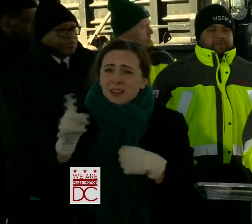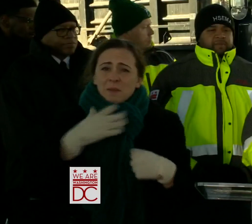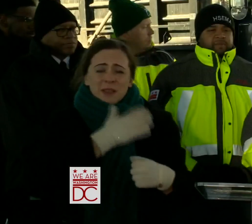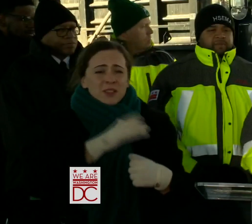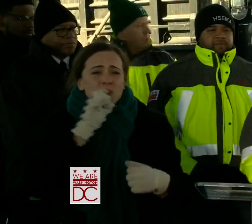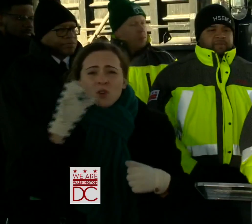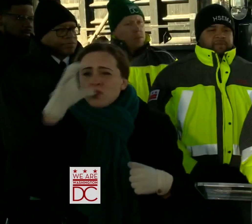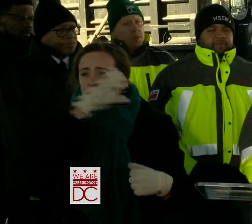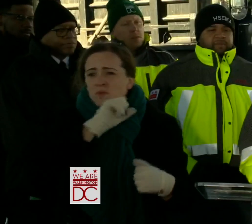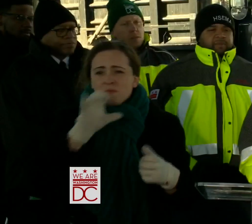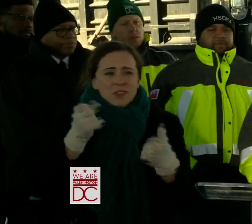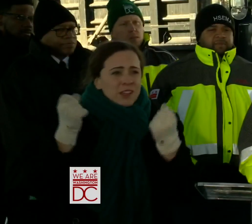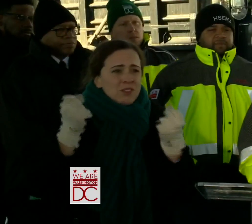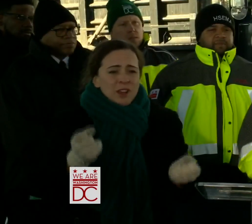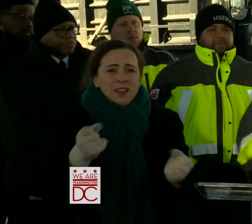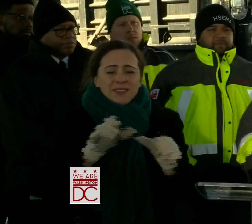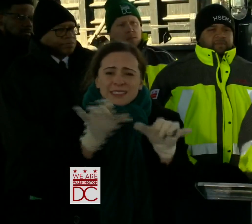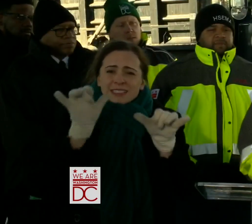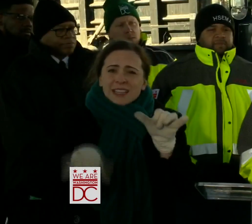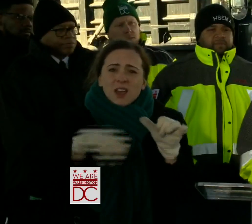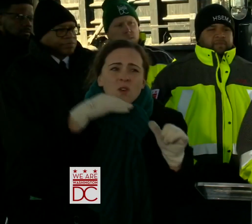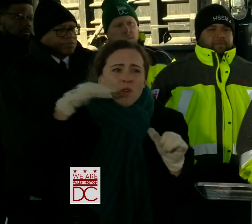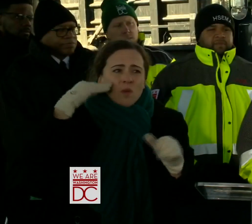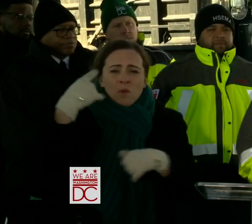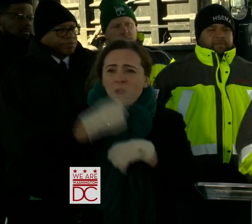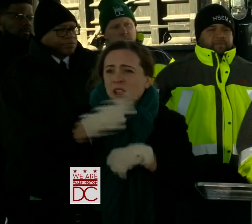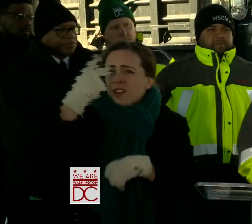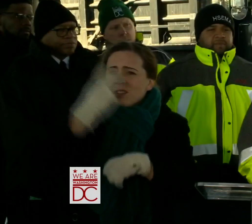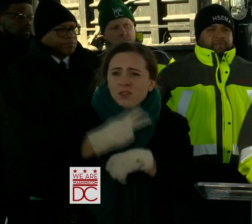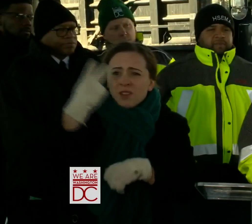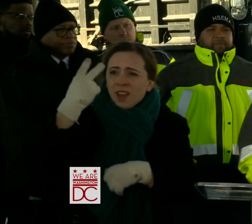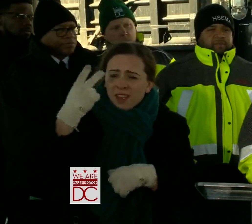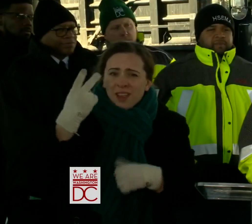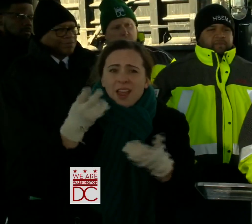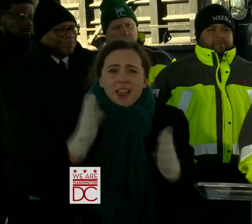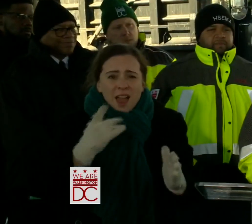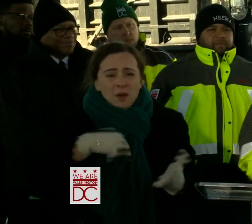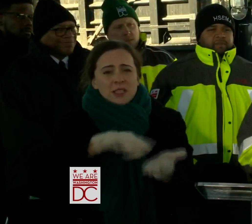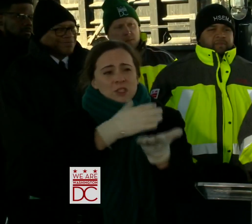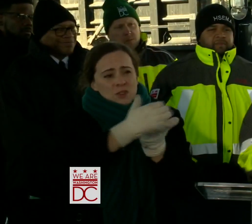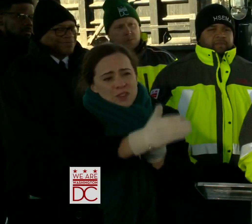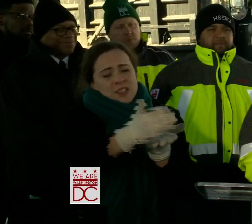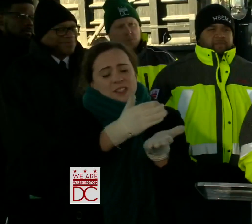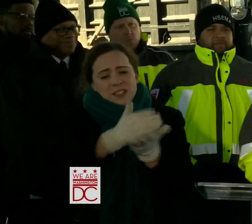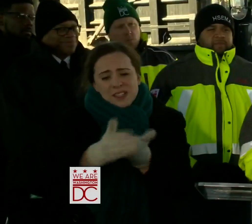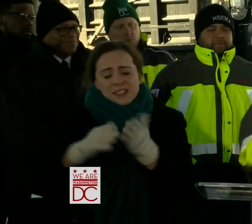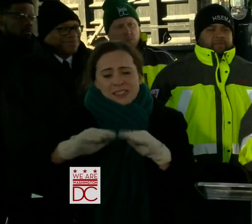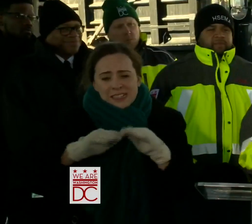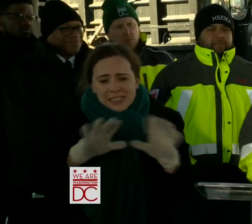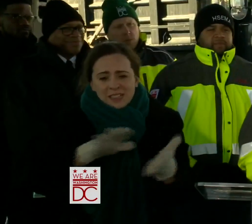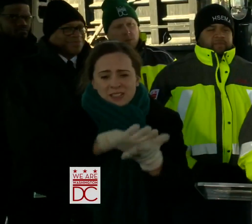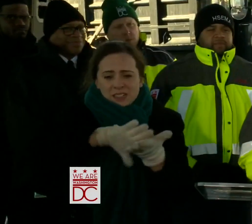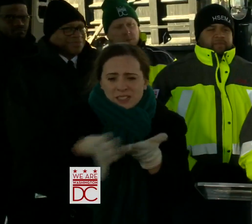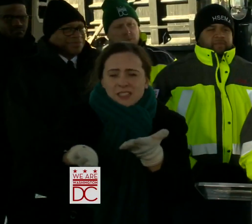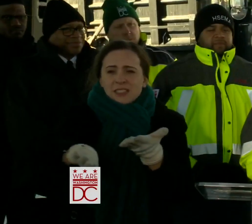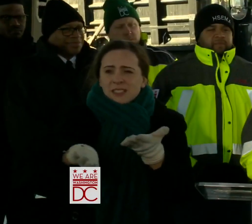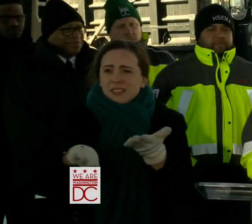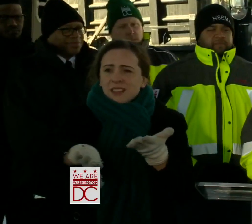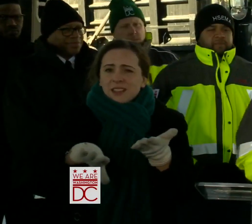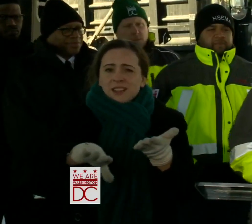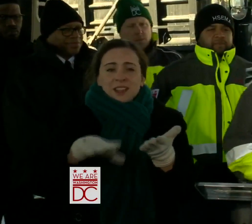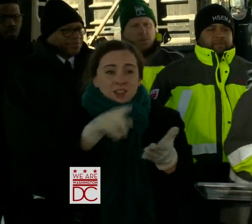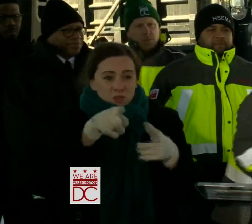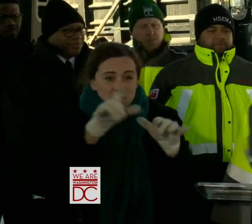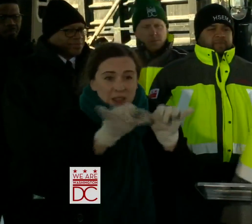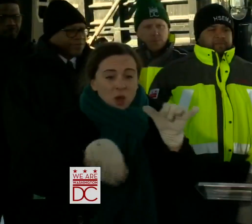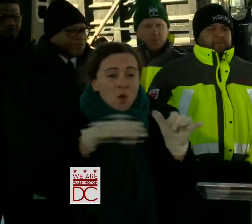granted. Stay home for another day, 2 days. Give us a chance to get these roads clear. The longer you stay home, the quicker we get this done.